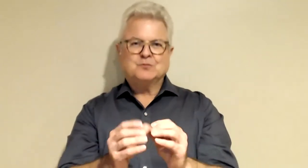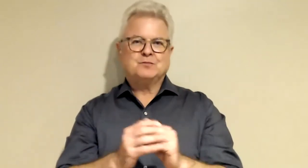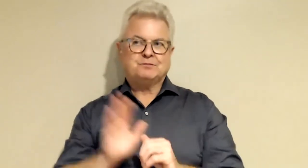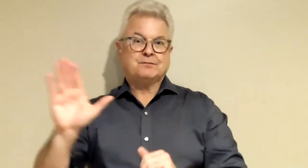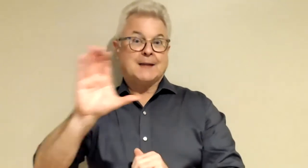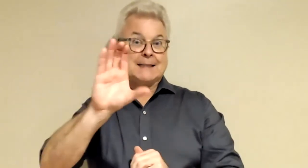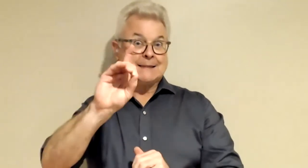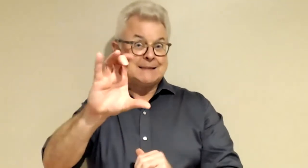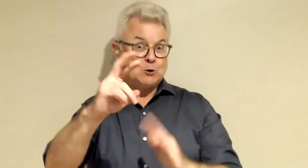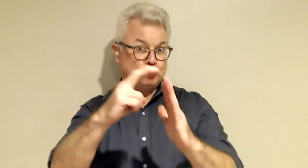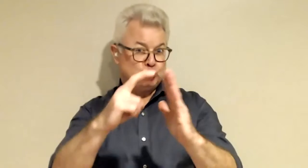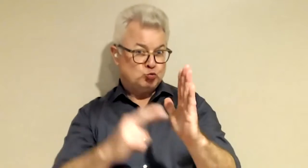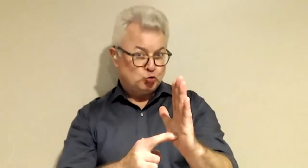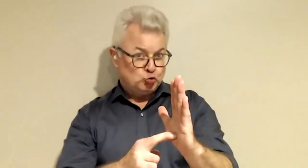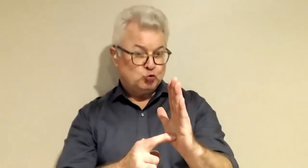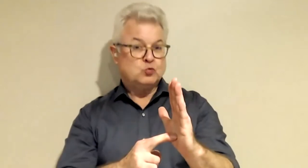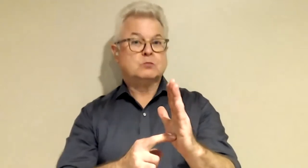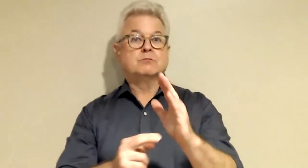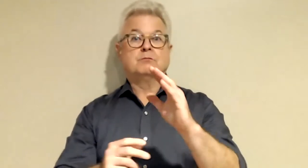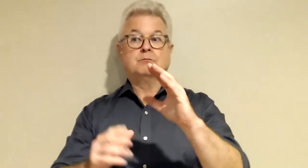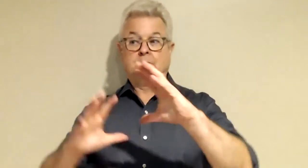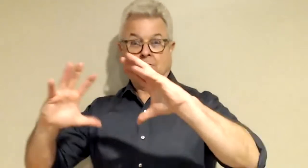its numbers. The CDC regulations